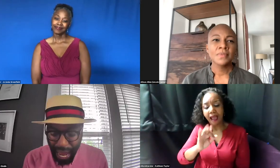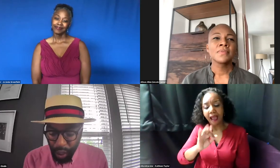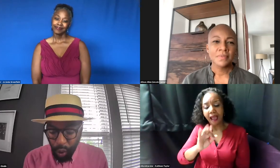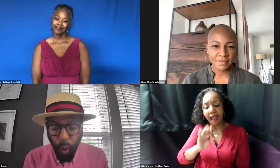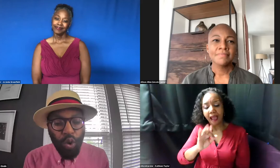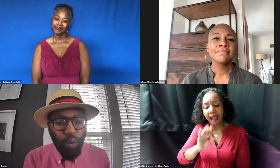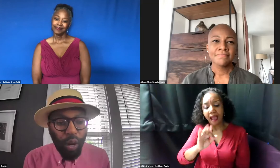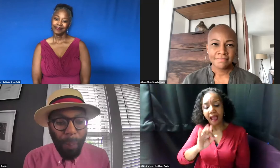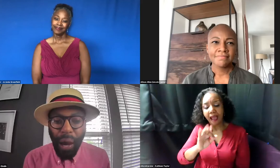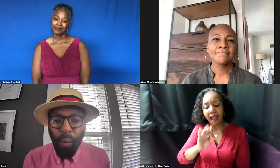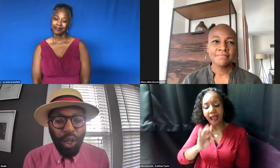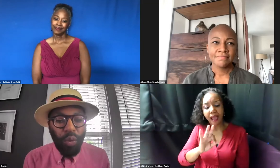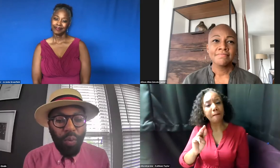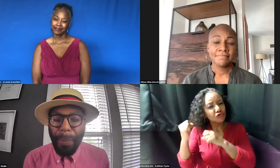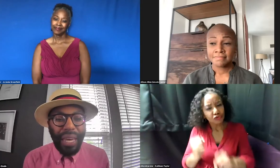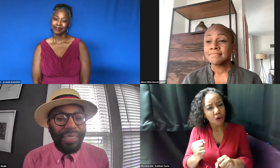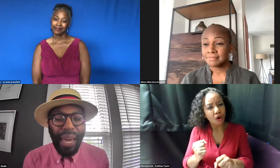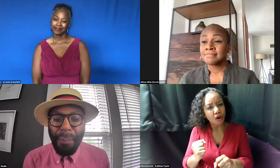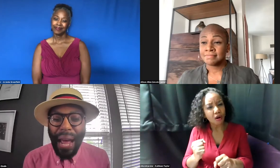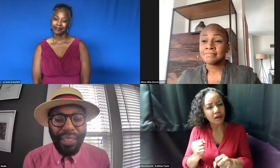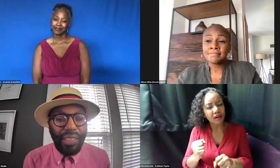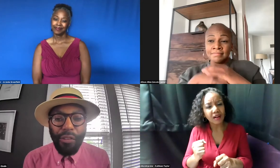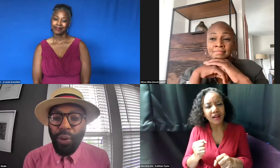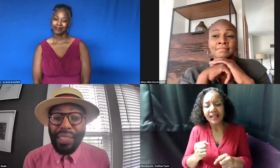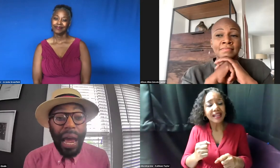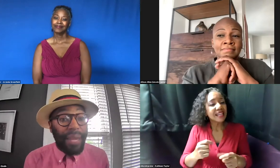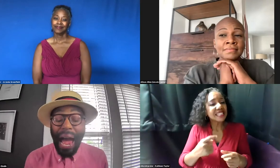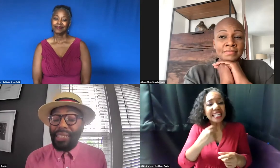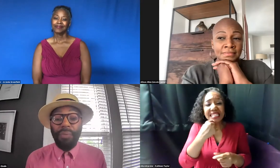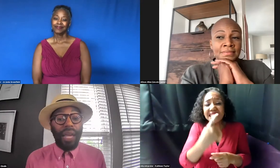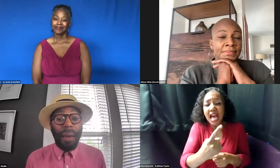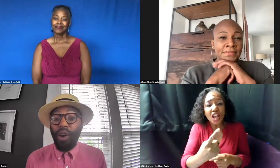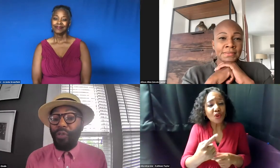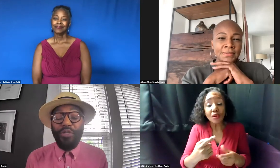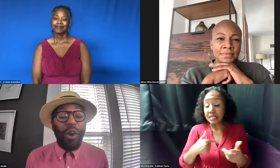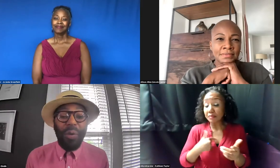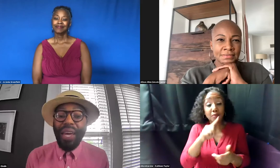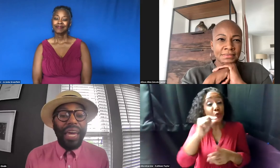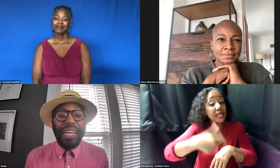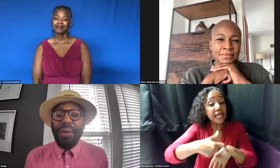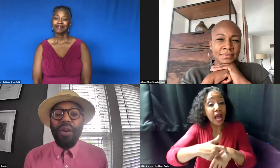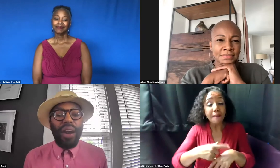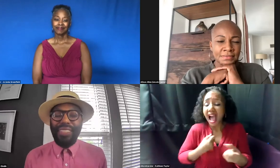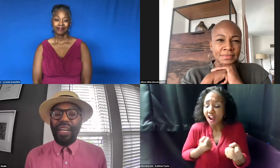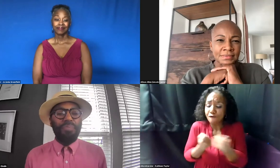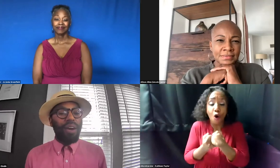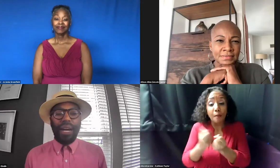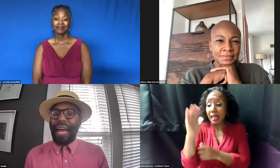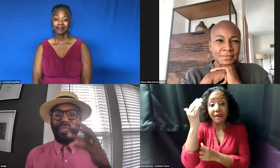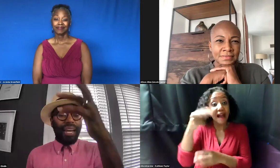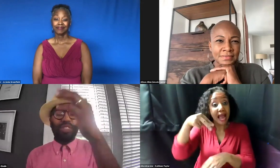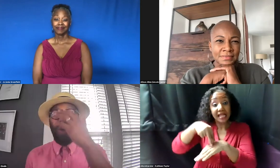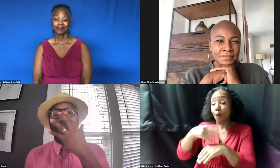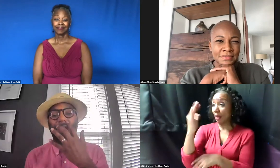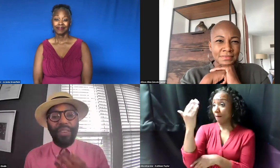Write down who you want to be and what you want to be and say it back to yourself 20 times. I sometimes affirm in the mirror. I stand in the mirror